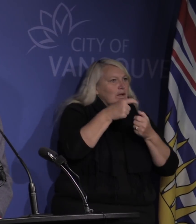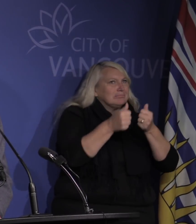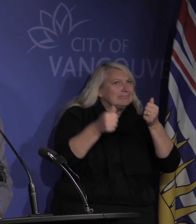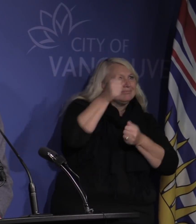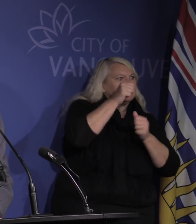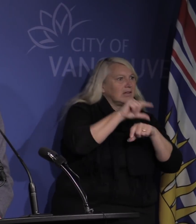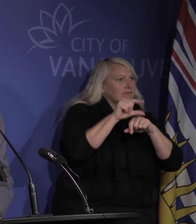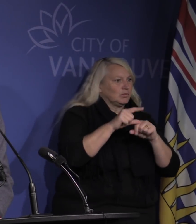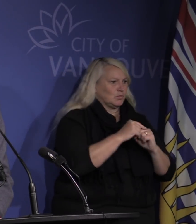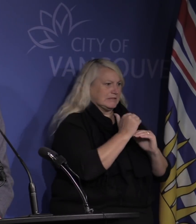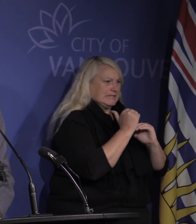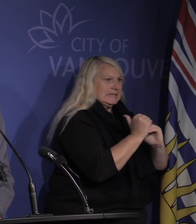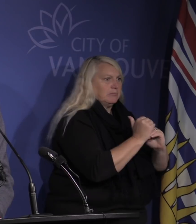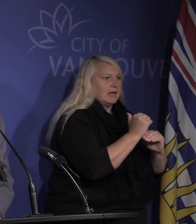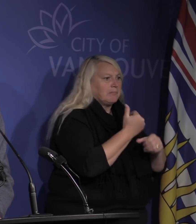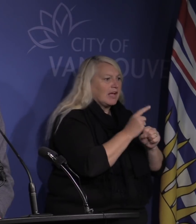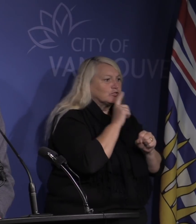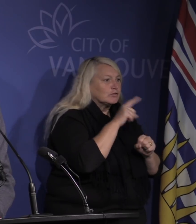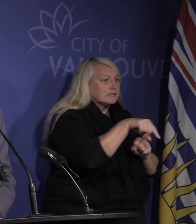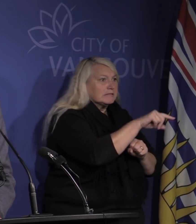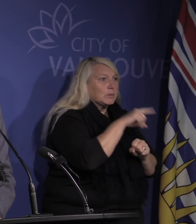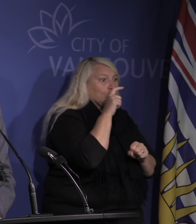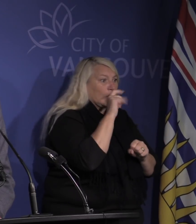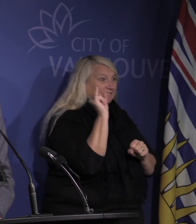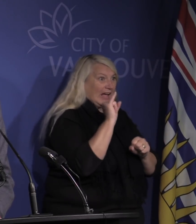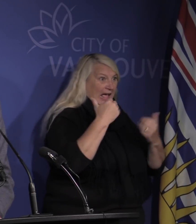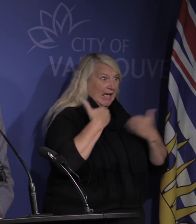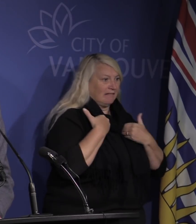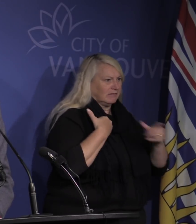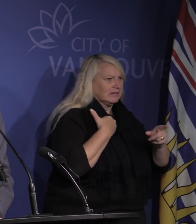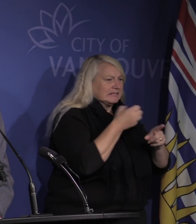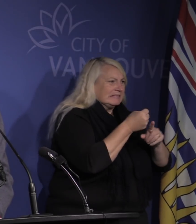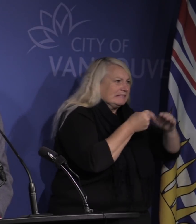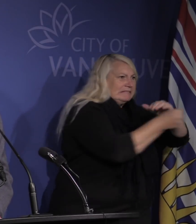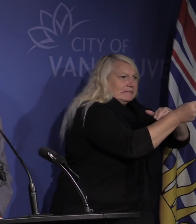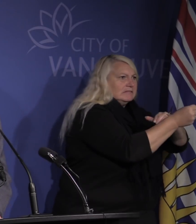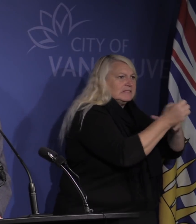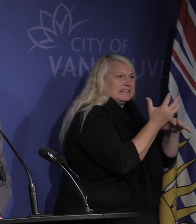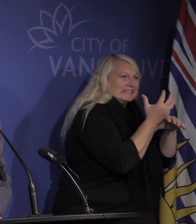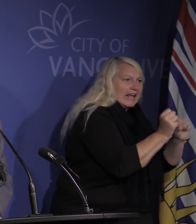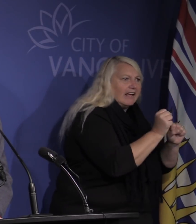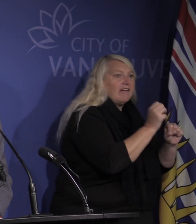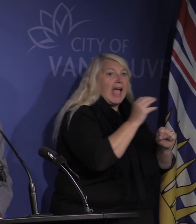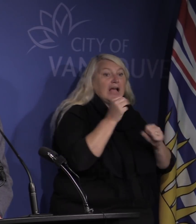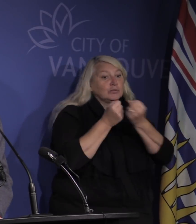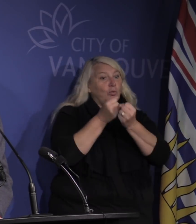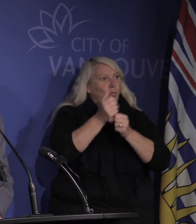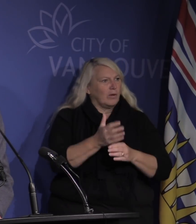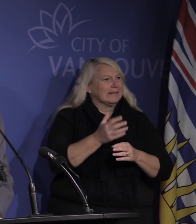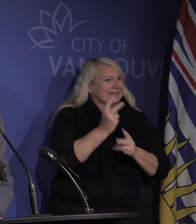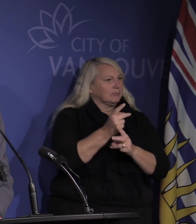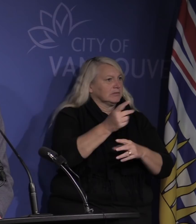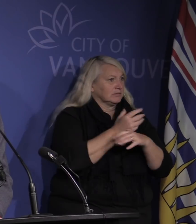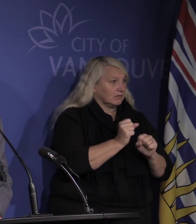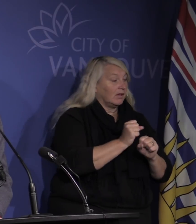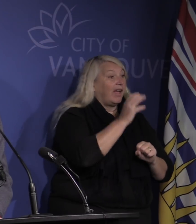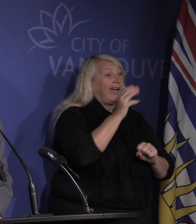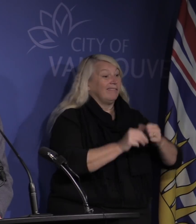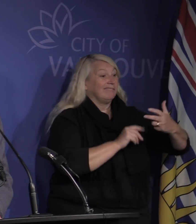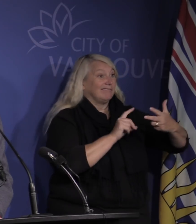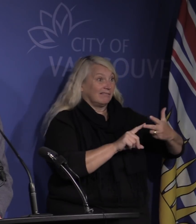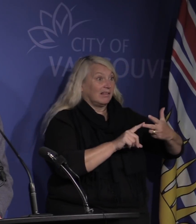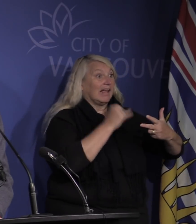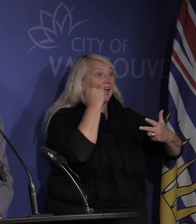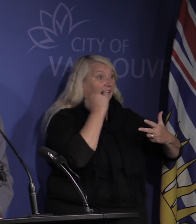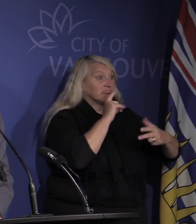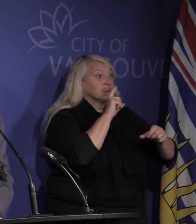help isolate infected people and keep them and support workers safe. And third, when we do end up moving people, we need to make